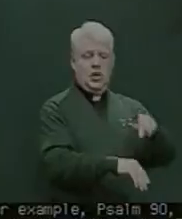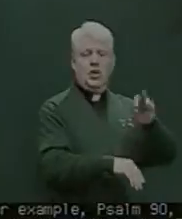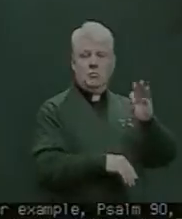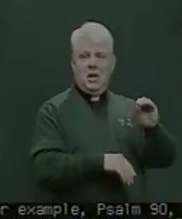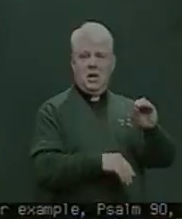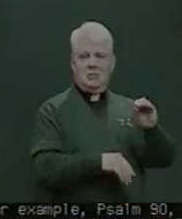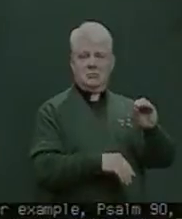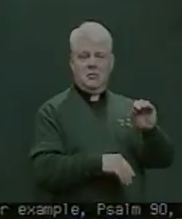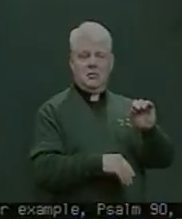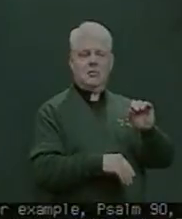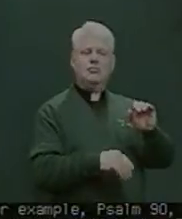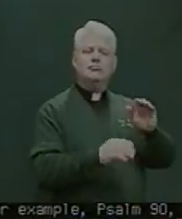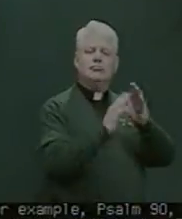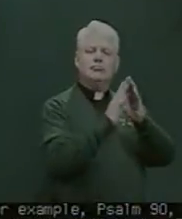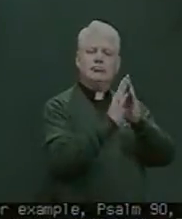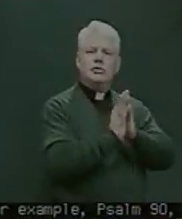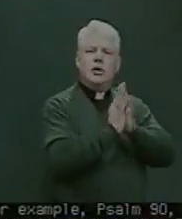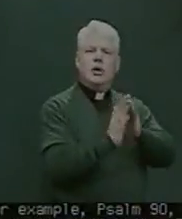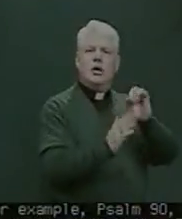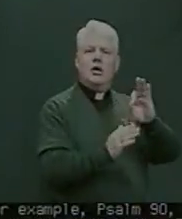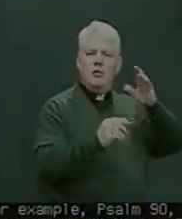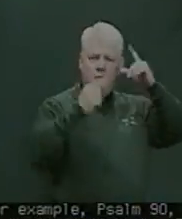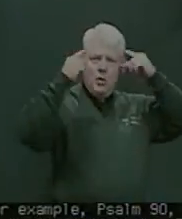For example, Psalm 90 is a prayer of Moses.